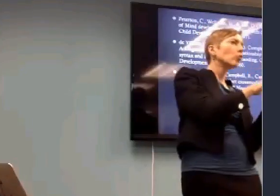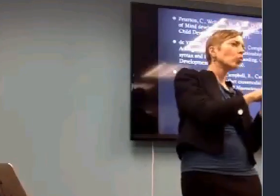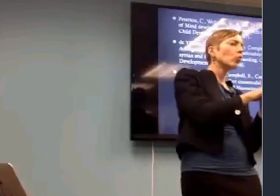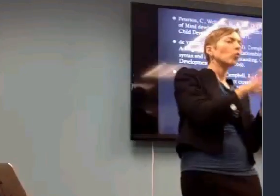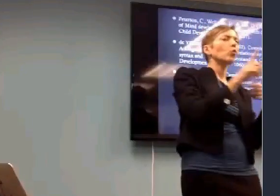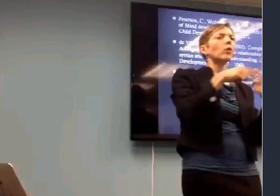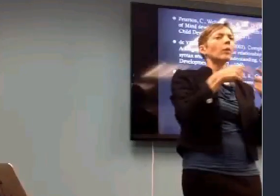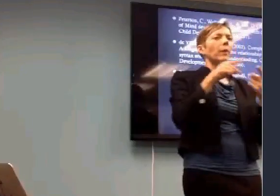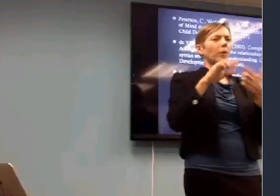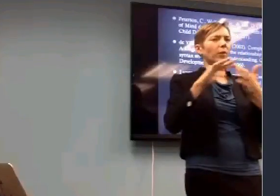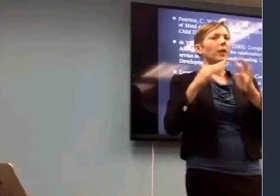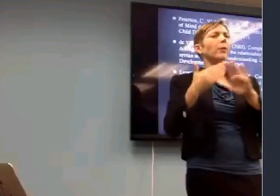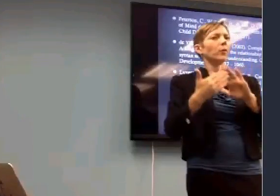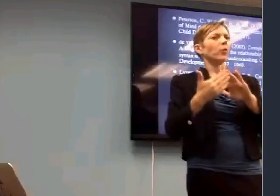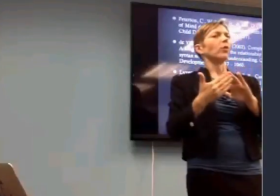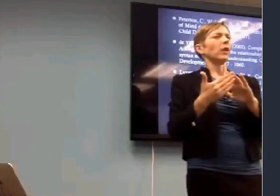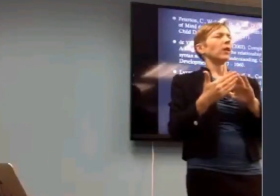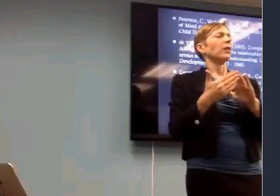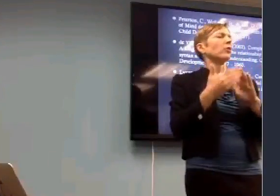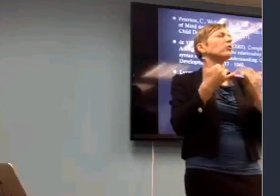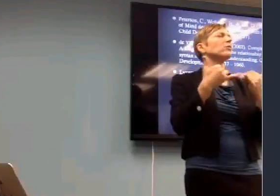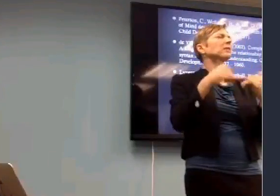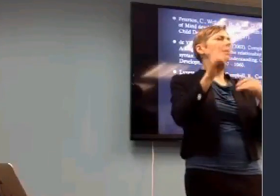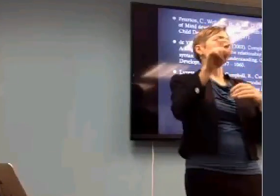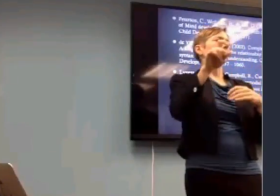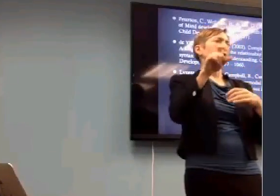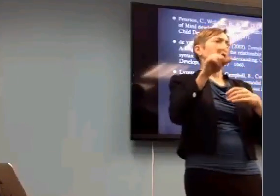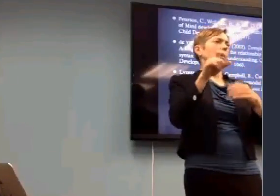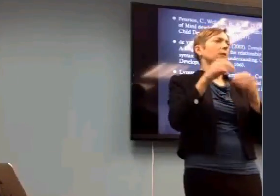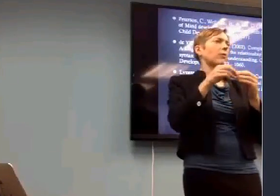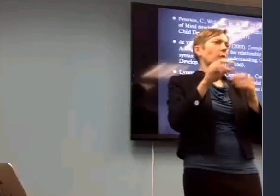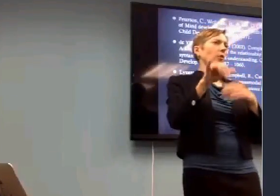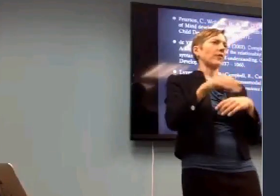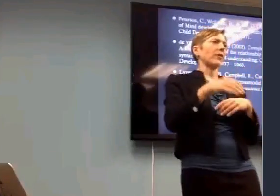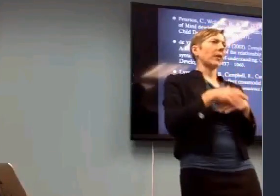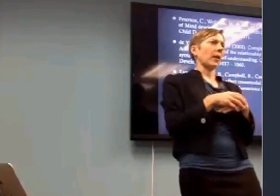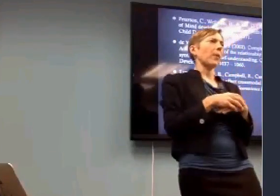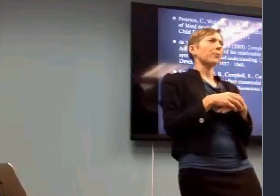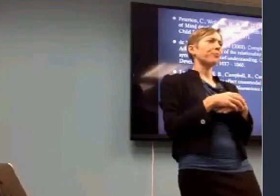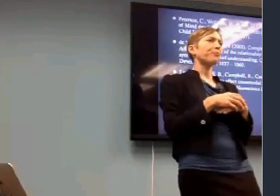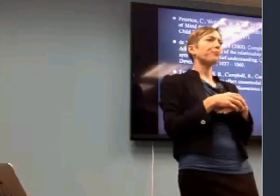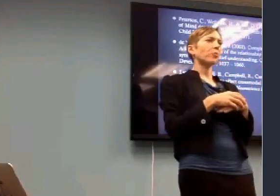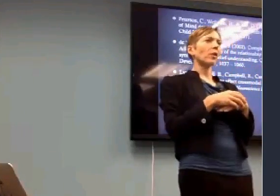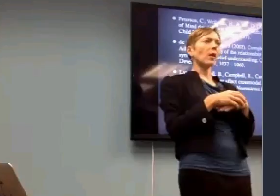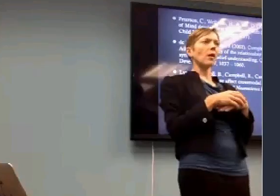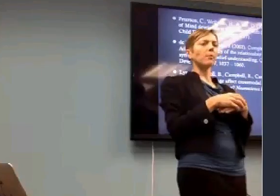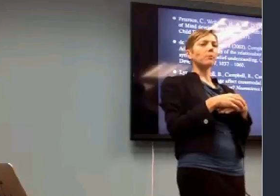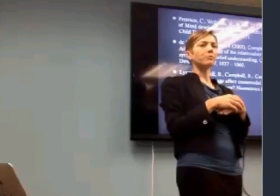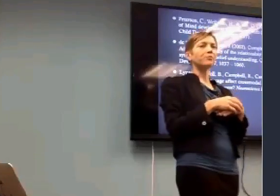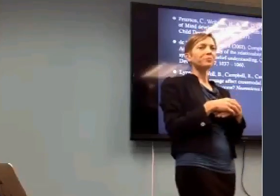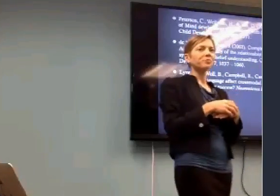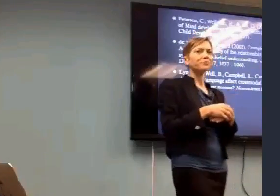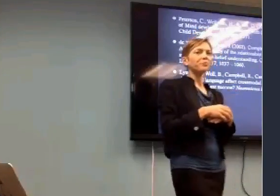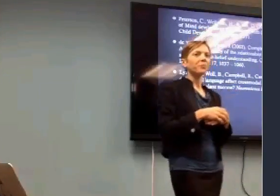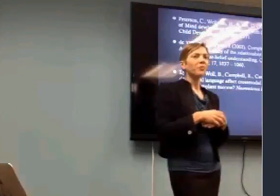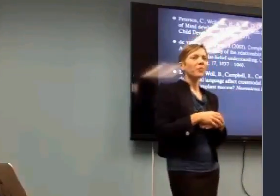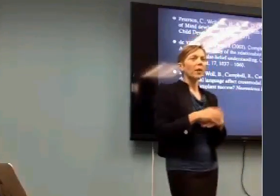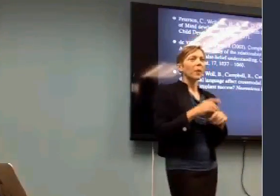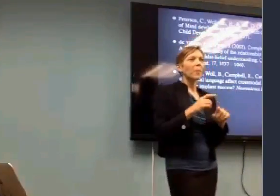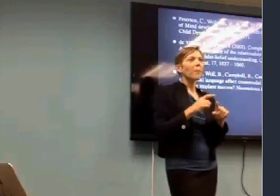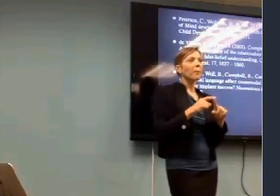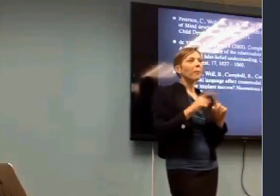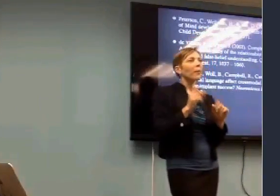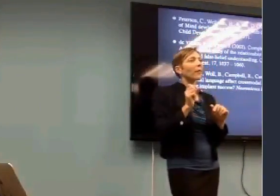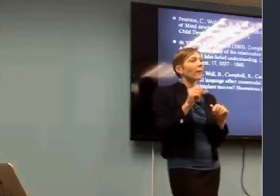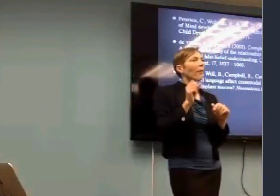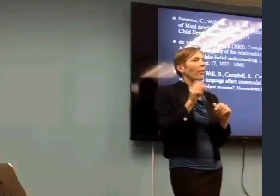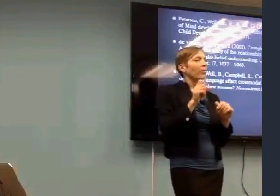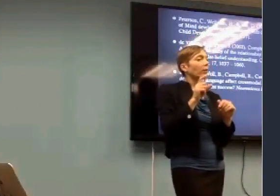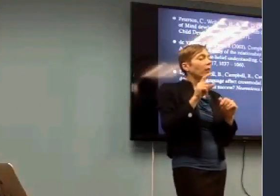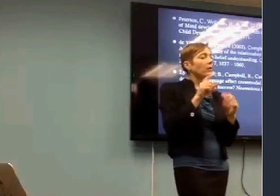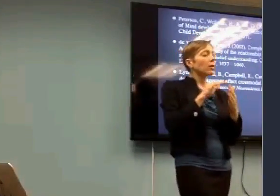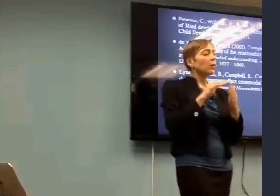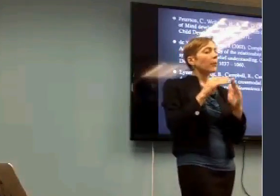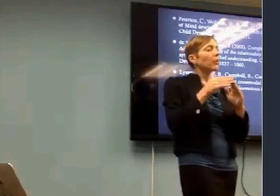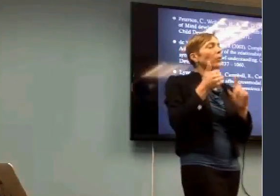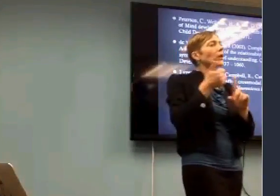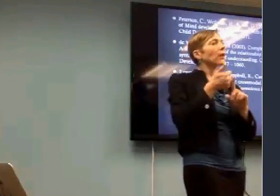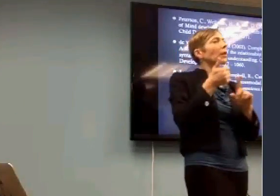this type of information with parents about the school and about the importance of language exposure. But yeah,